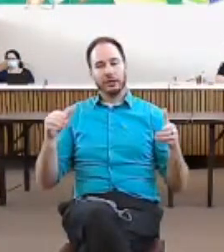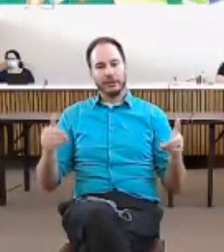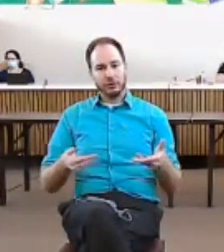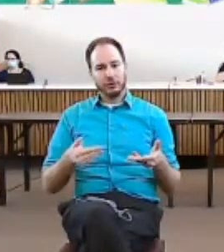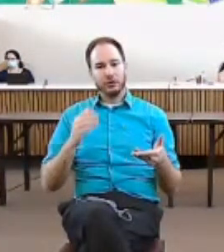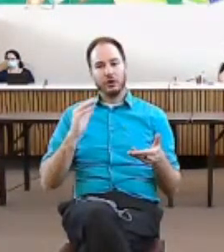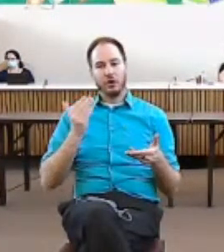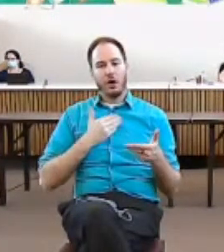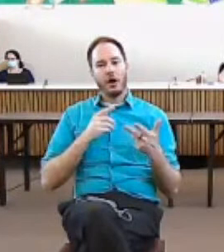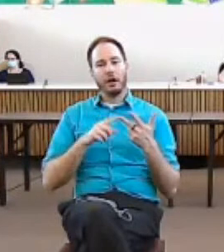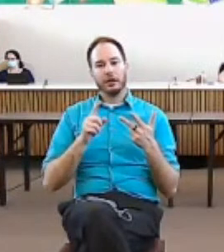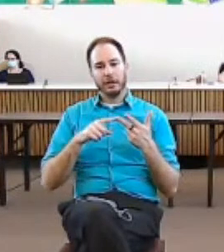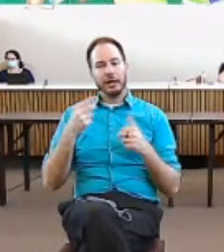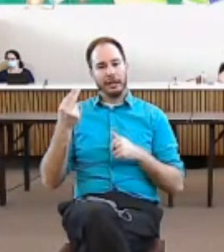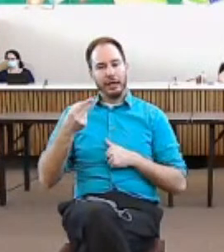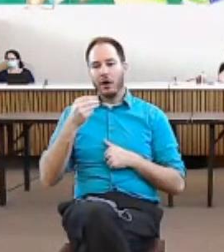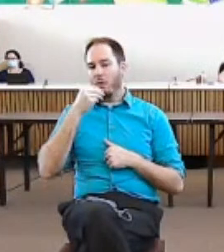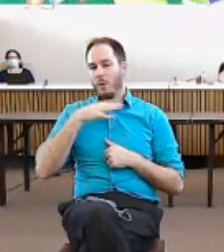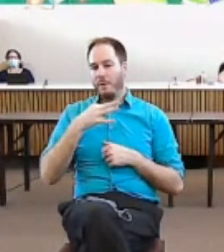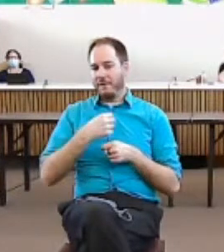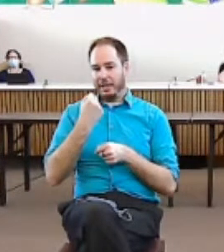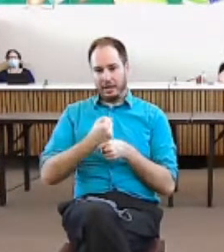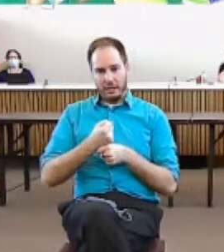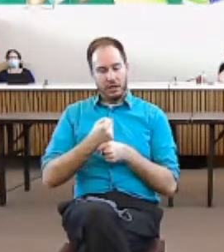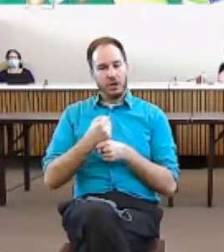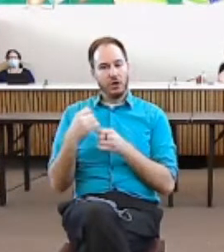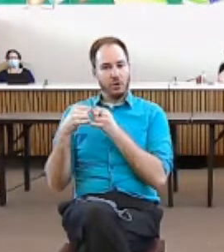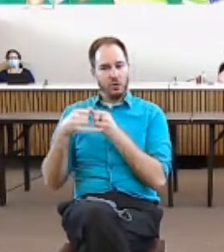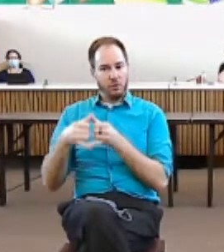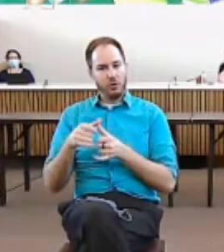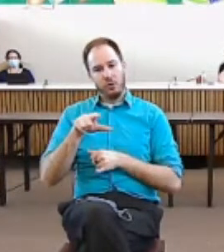introduce our Henrietta Woman of the Year